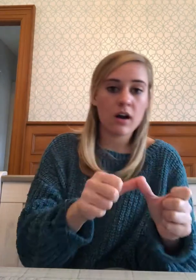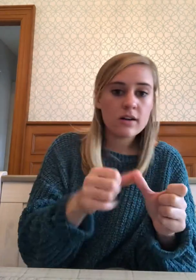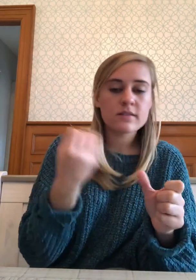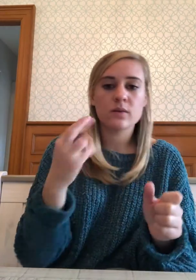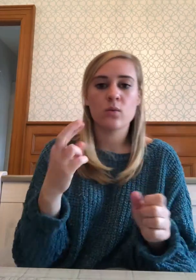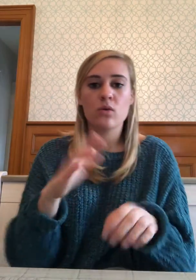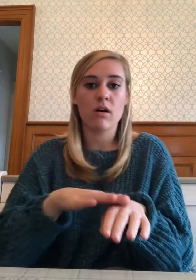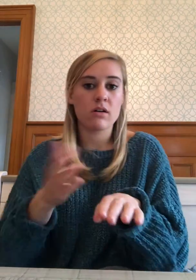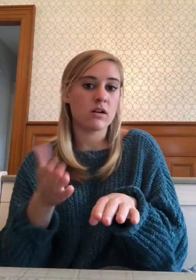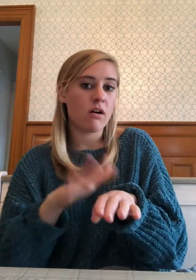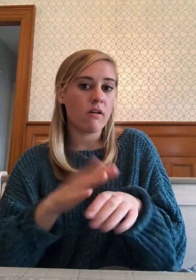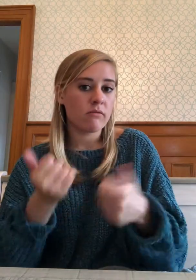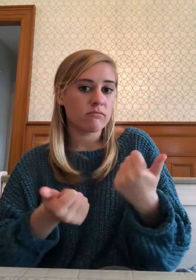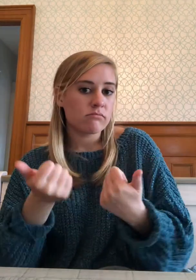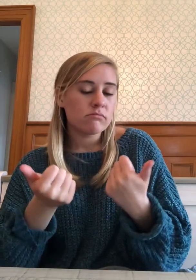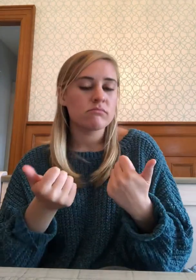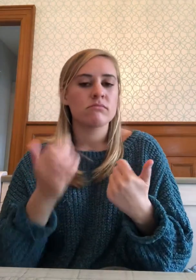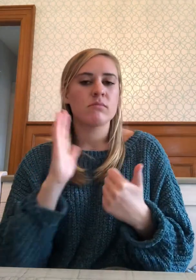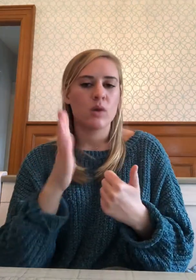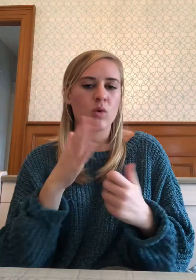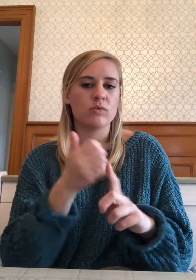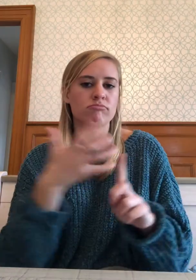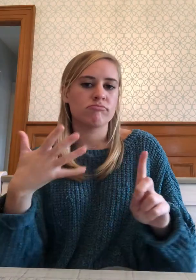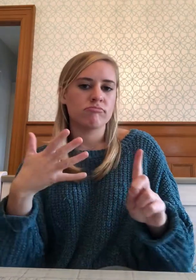intermittent? We'll get into that later.